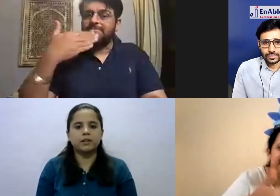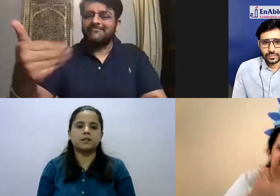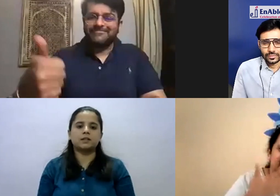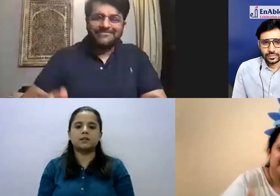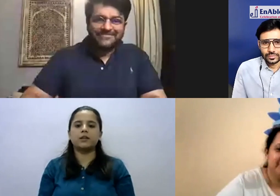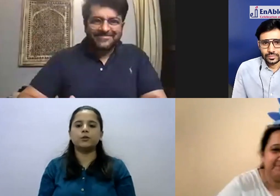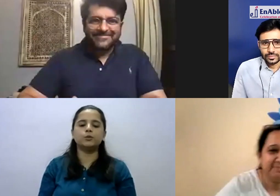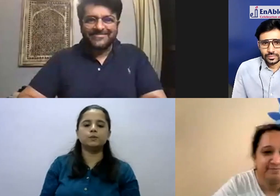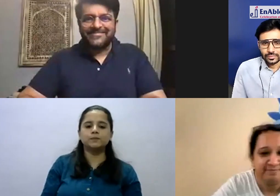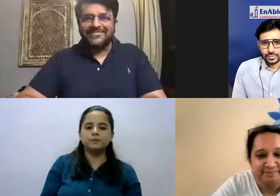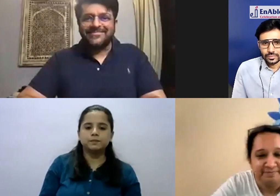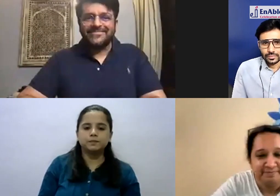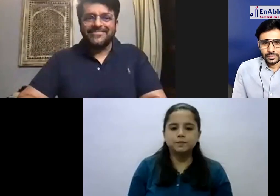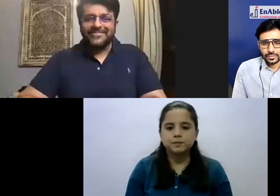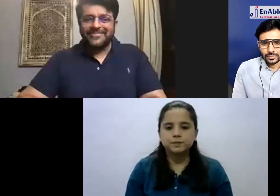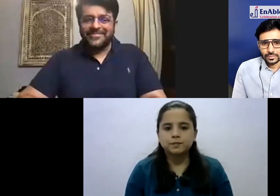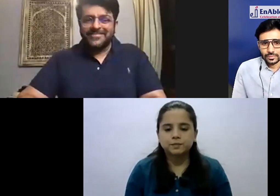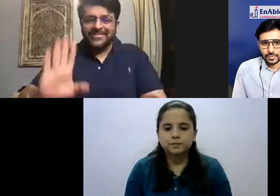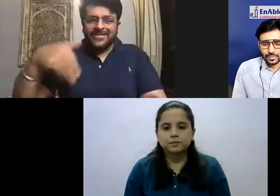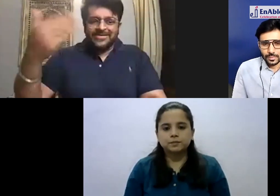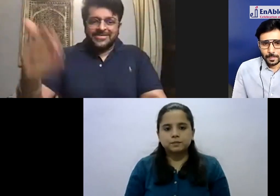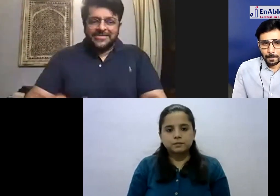Okay, great. Thank you.